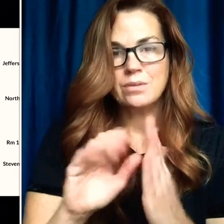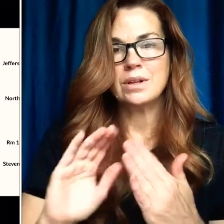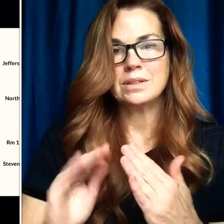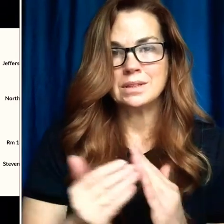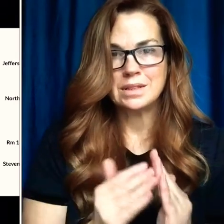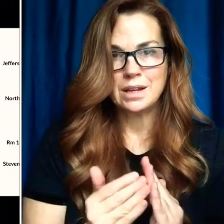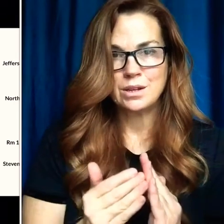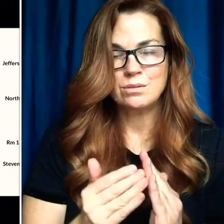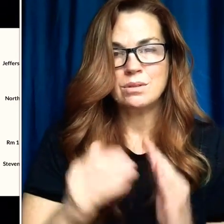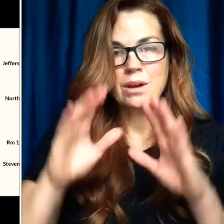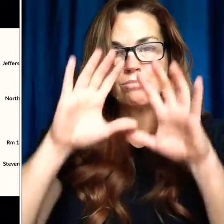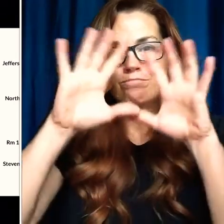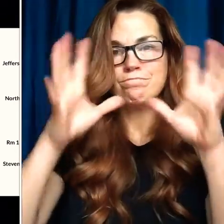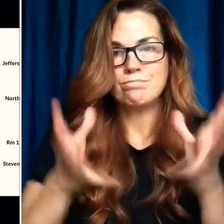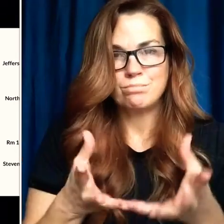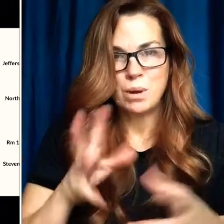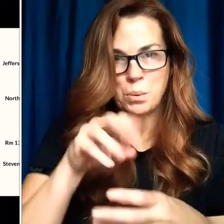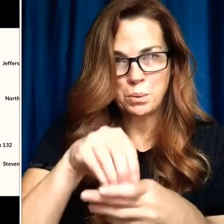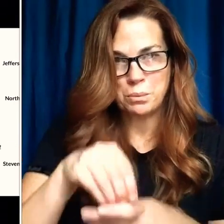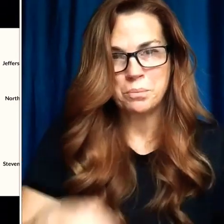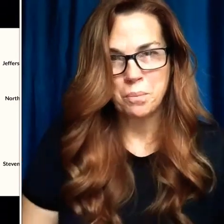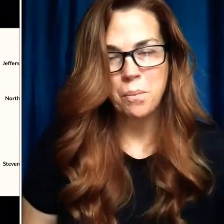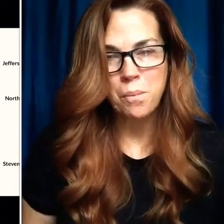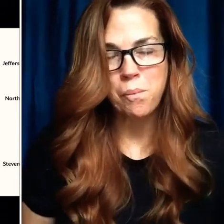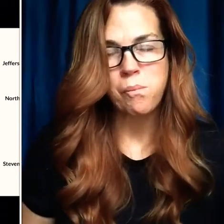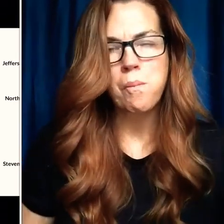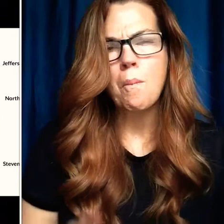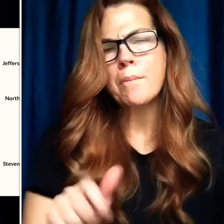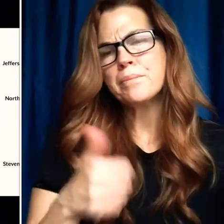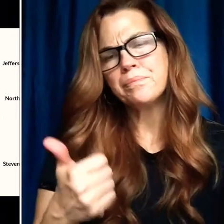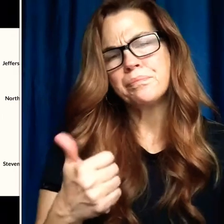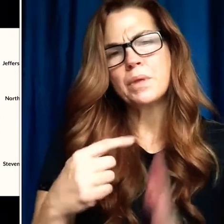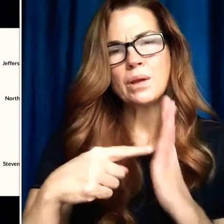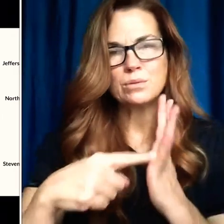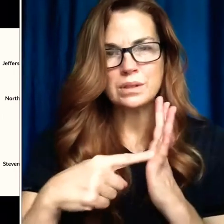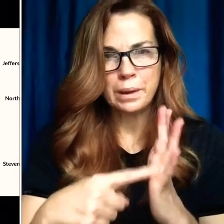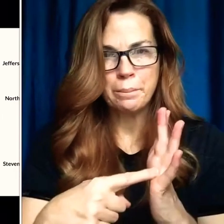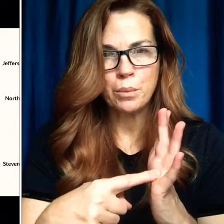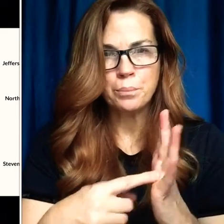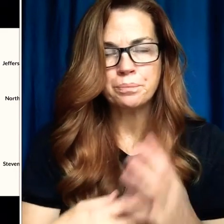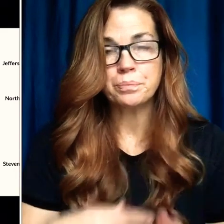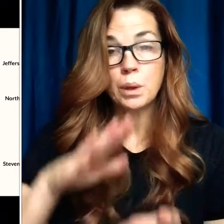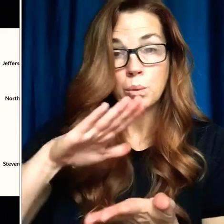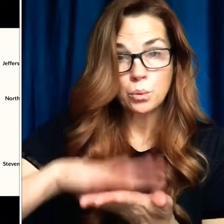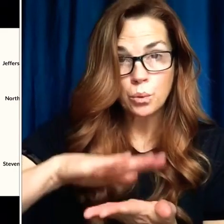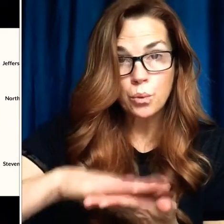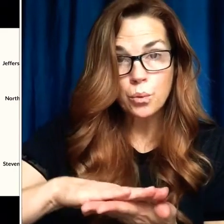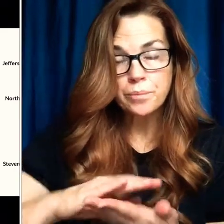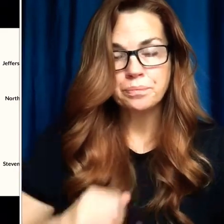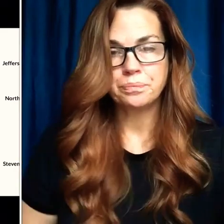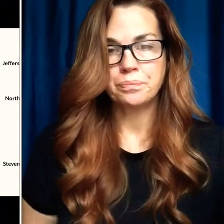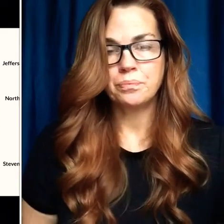home. We know that room 132, room 231,